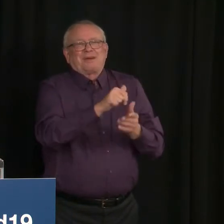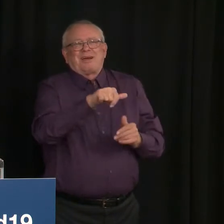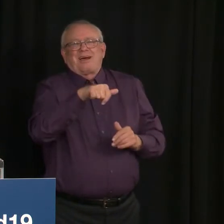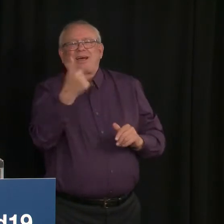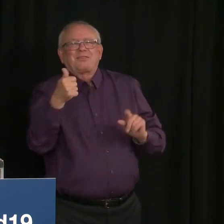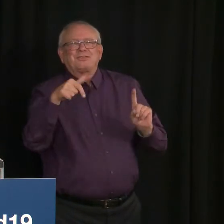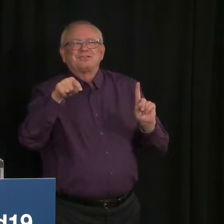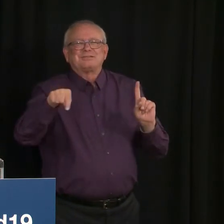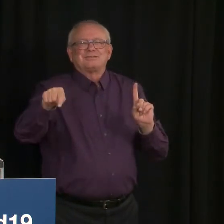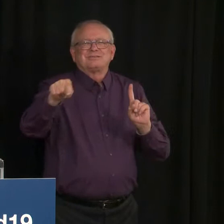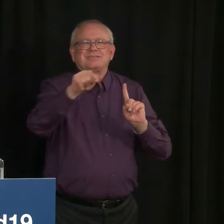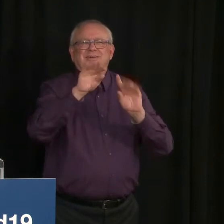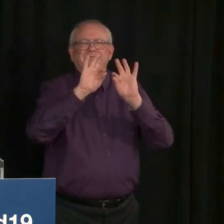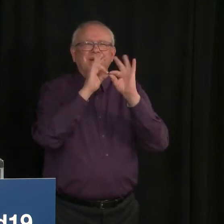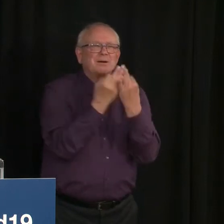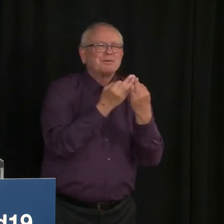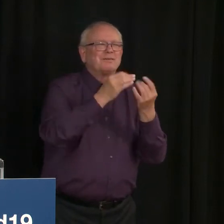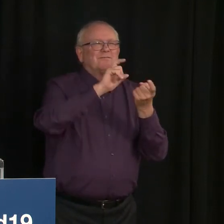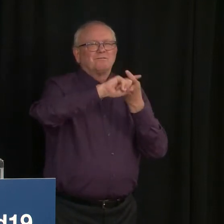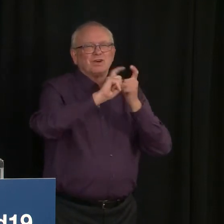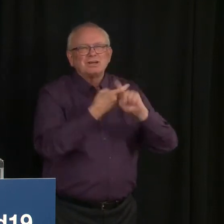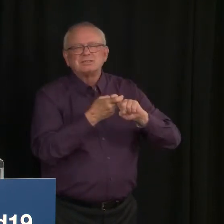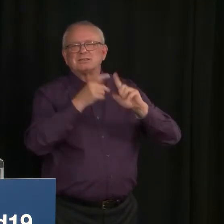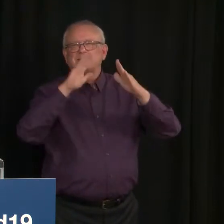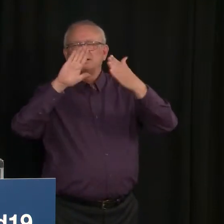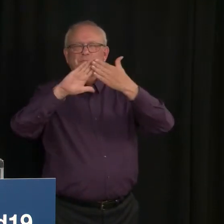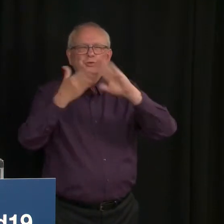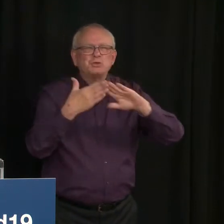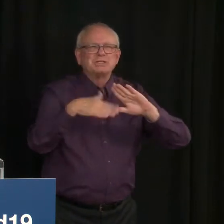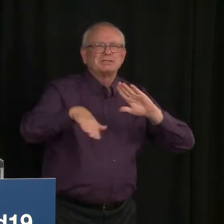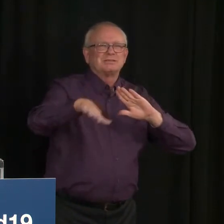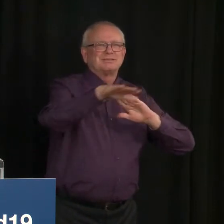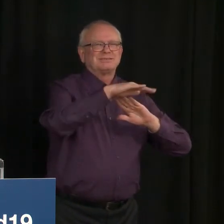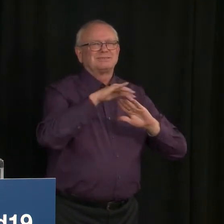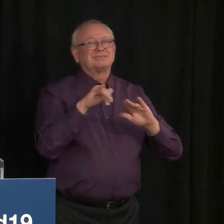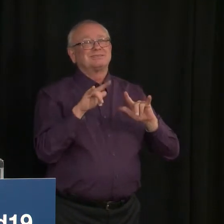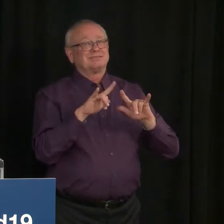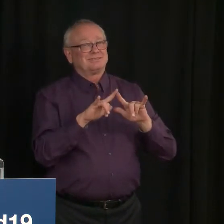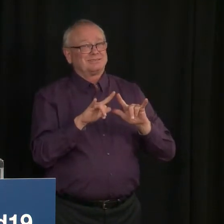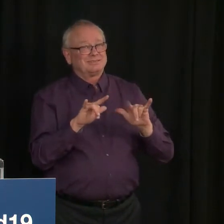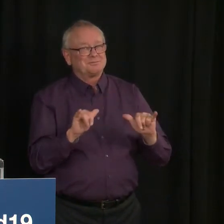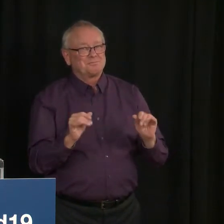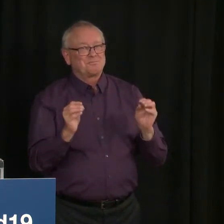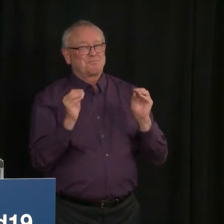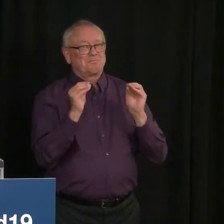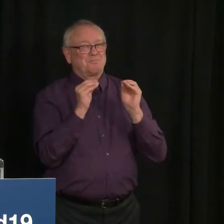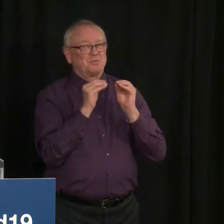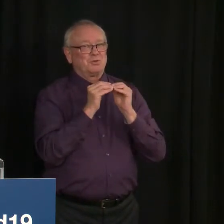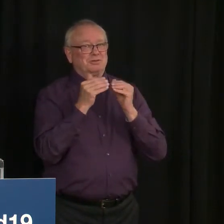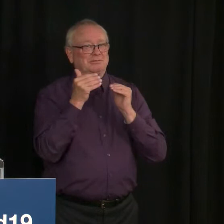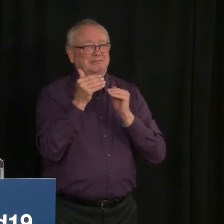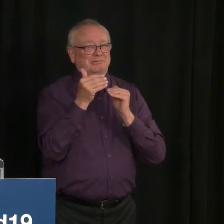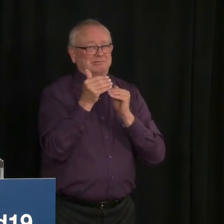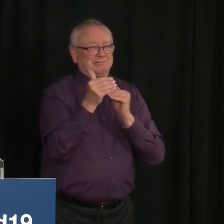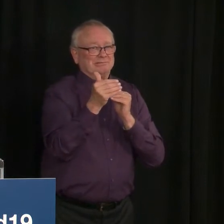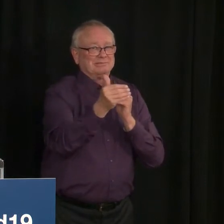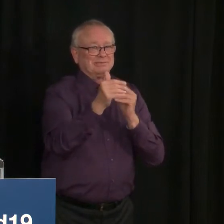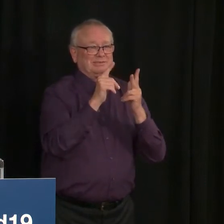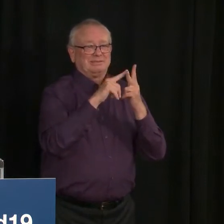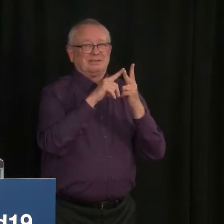get closer to doing the kinds of activities that are, again, important to all of us and that we've all